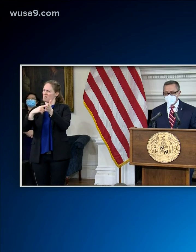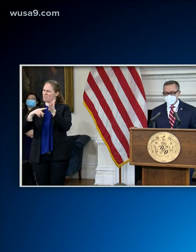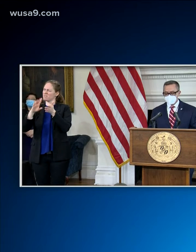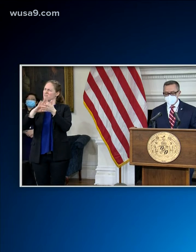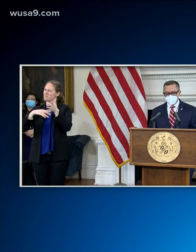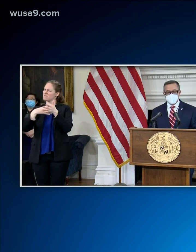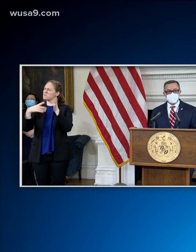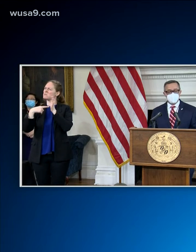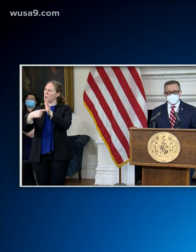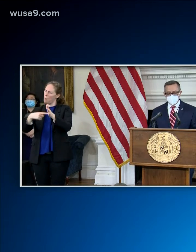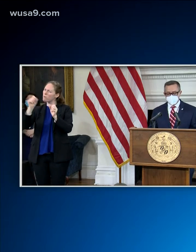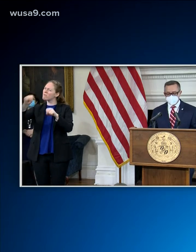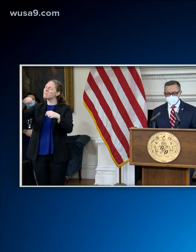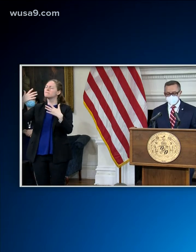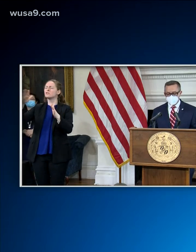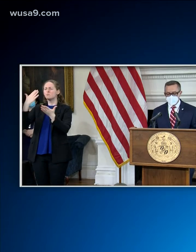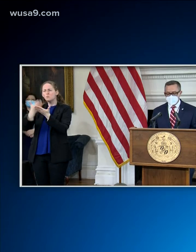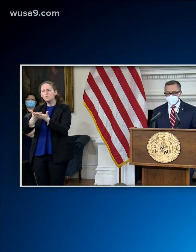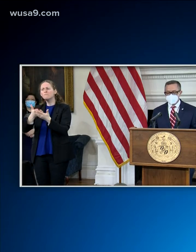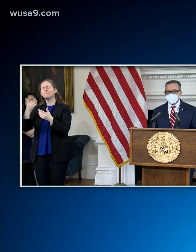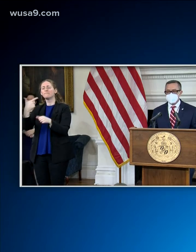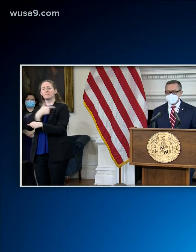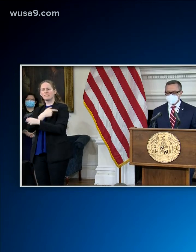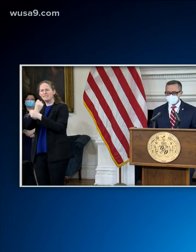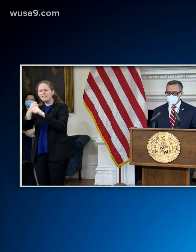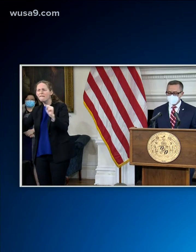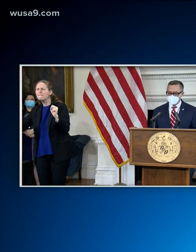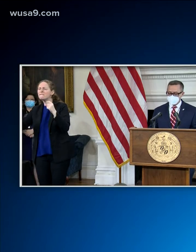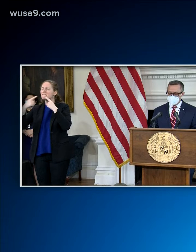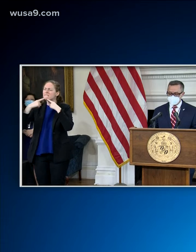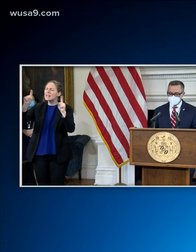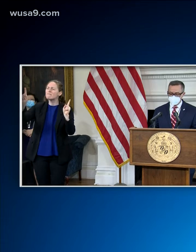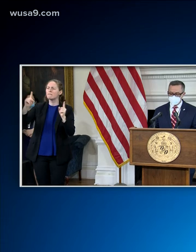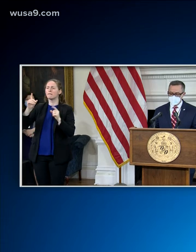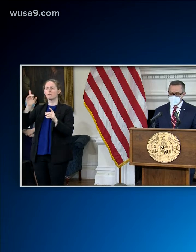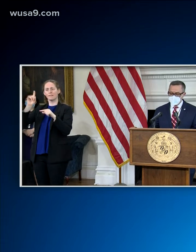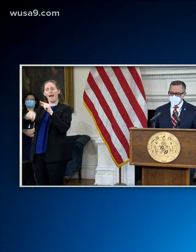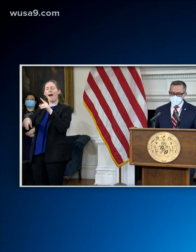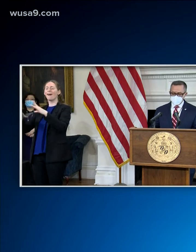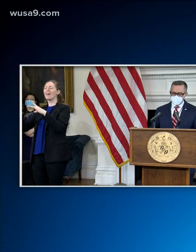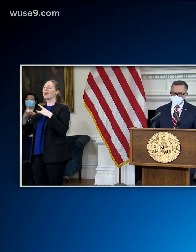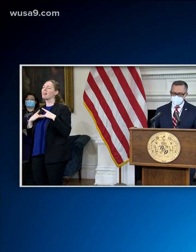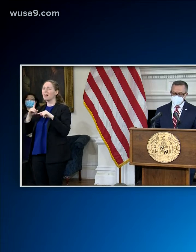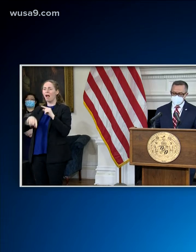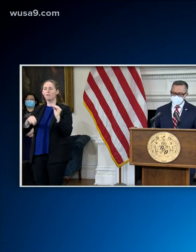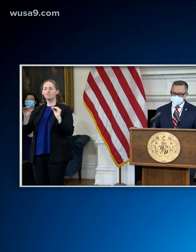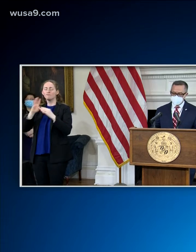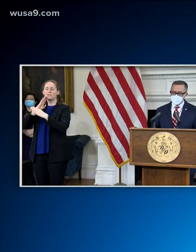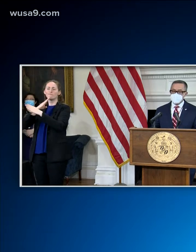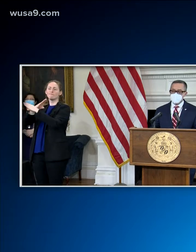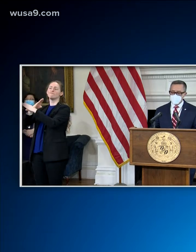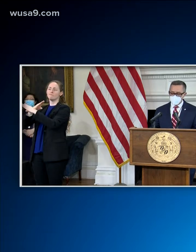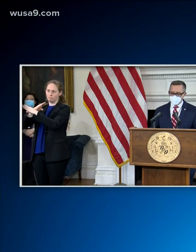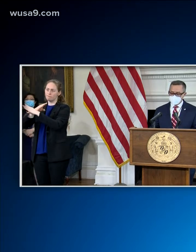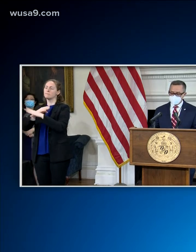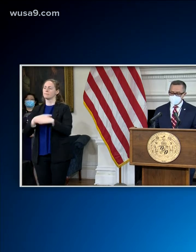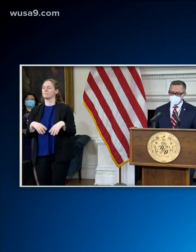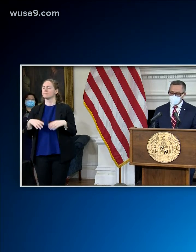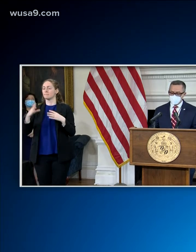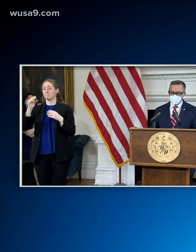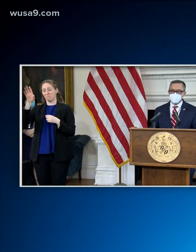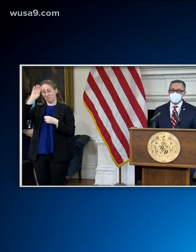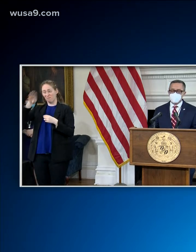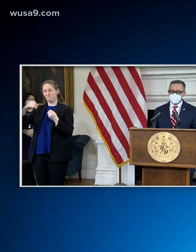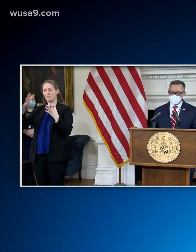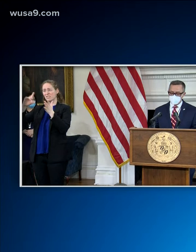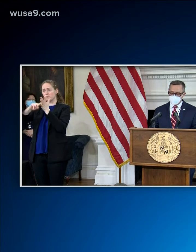States are safe and very effective at protecting us from COVID-19. Many reports suggest that more vaccine